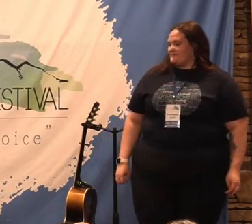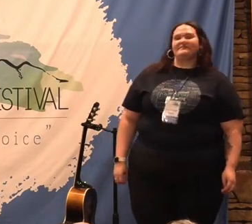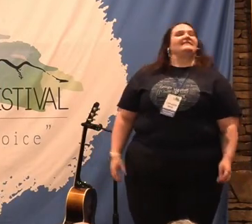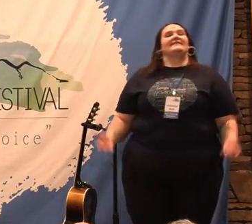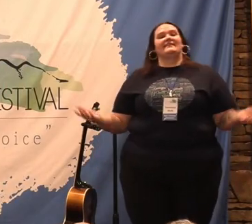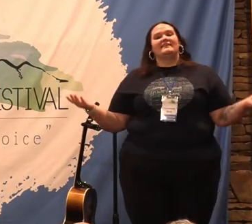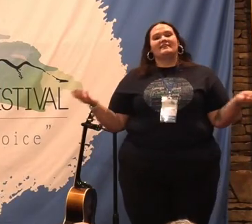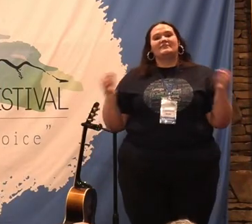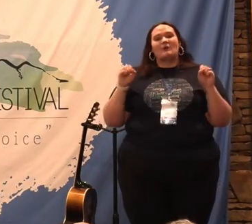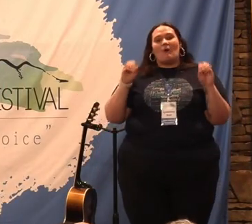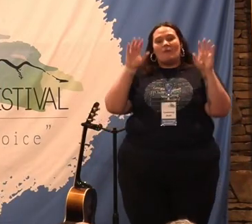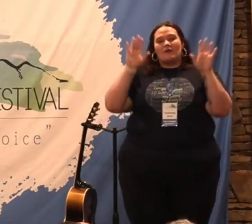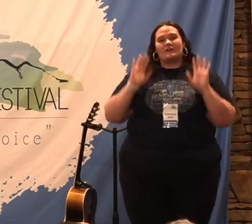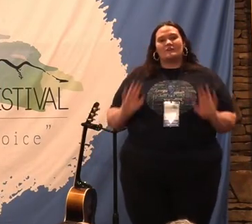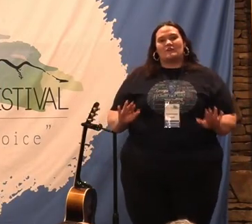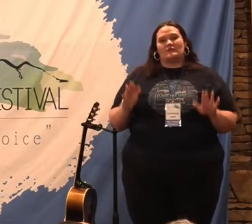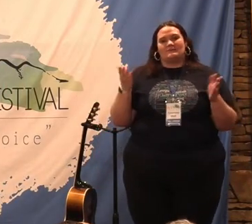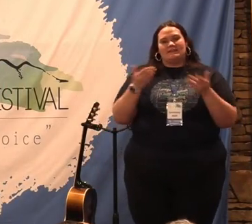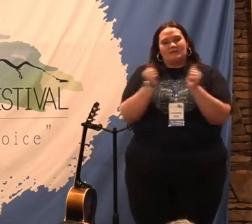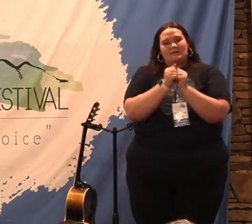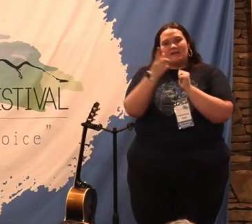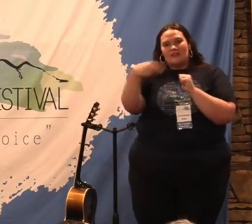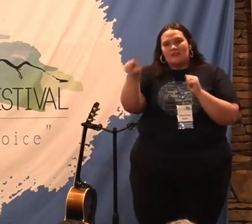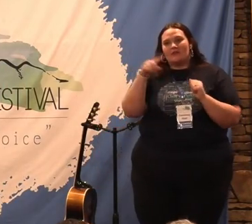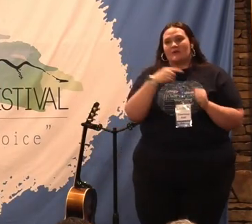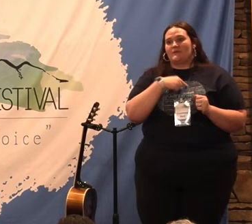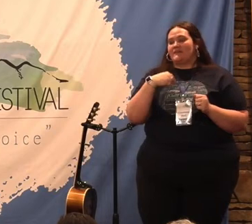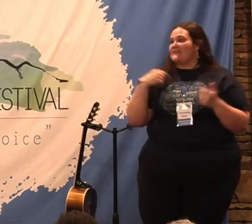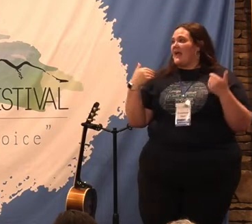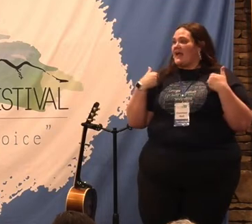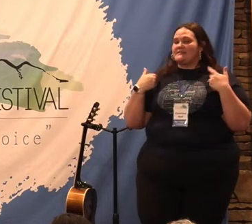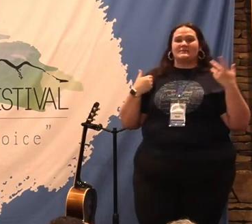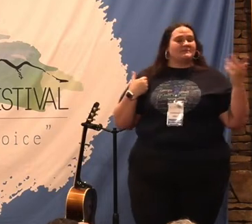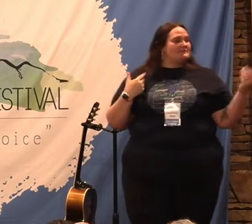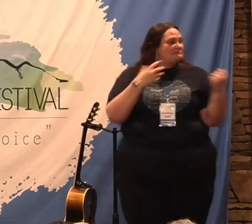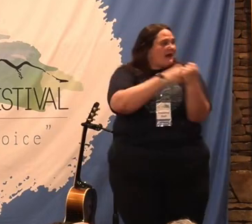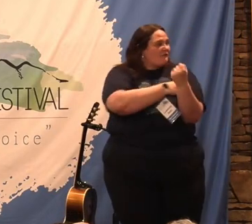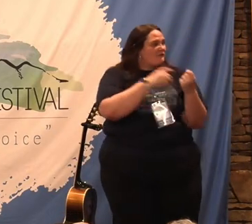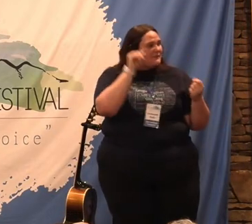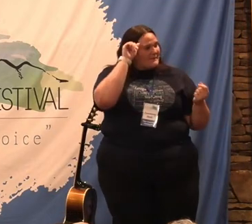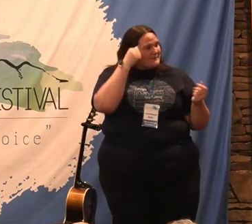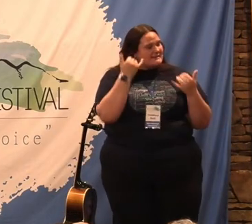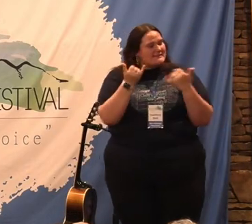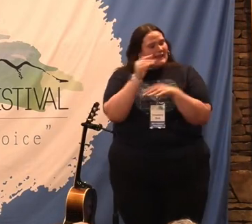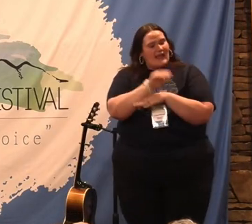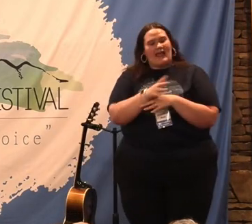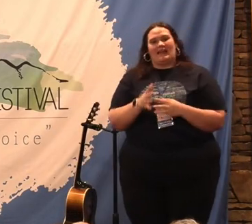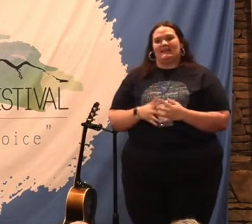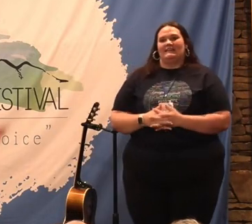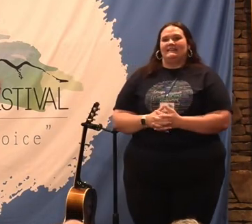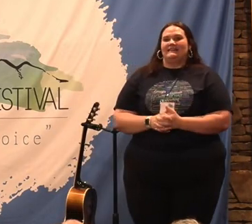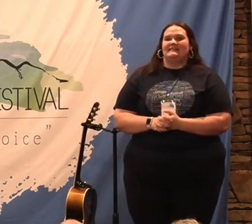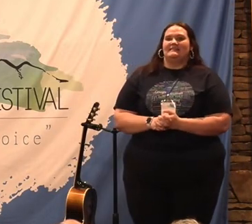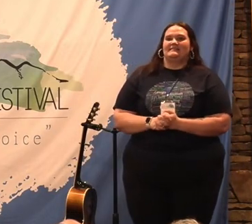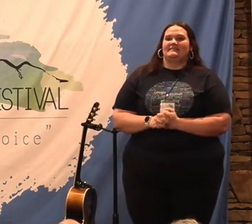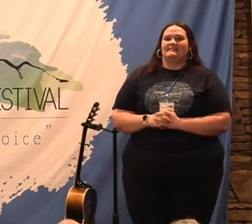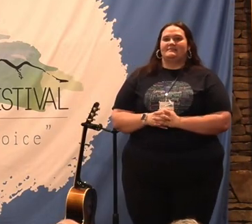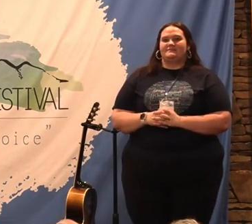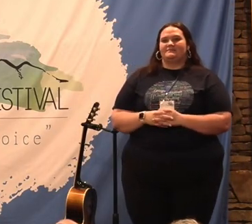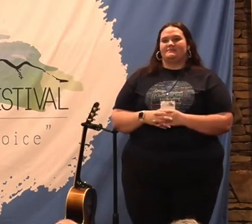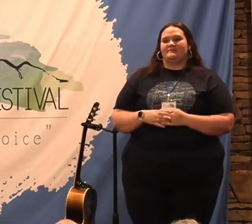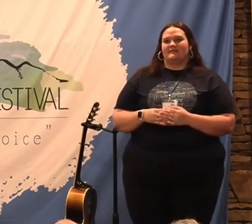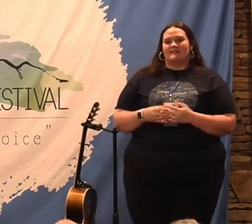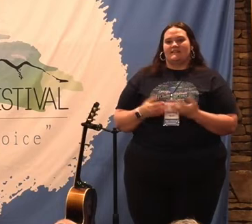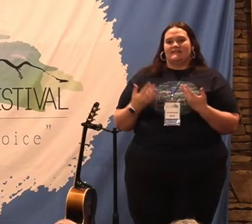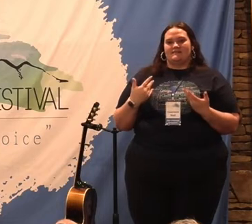So wonderful to be with you. We have had some powerful memories tonight, powerful memories. They call us back and they move